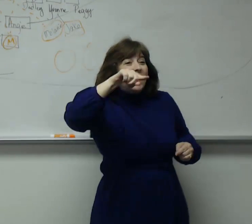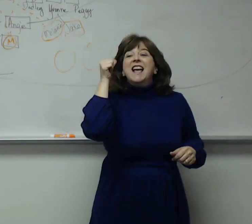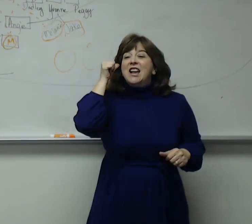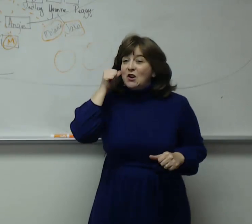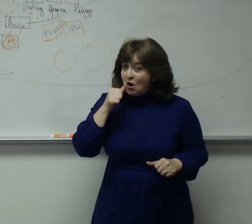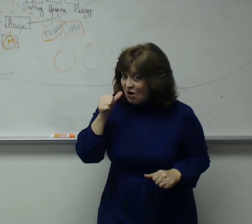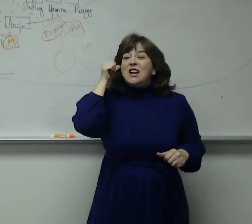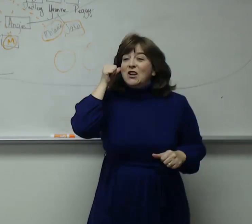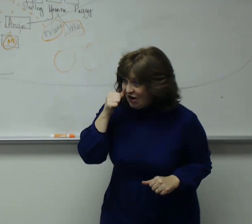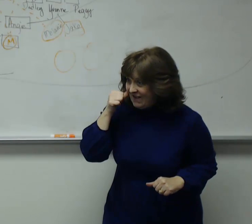heard that.